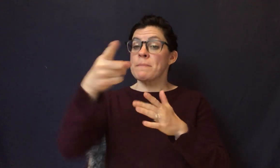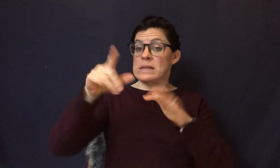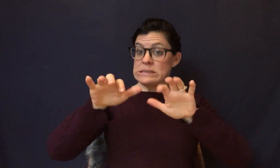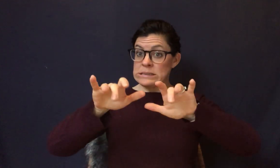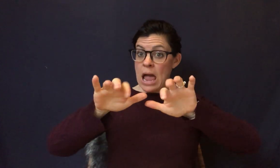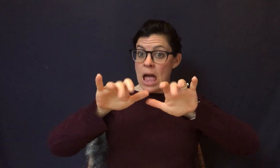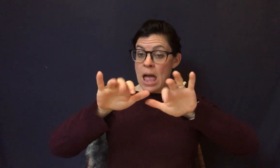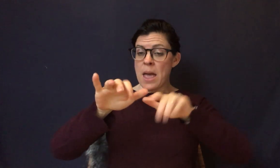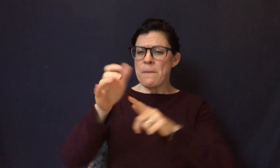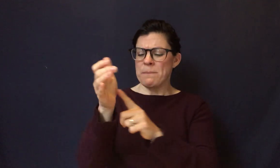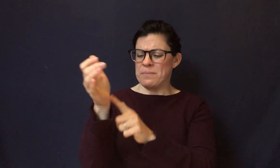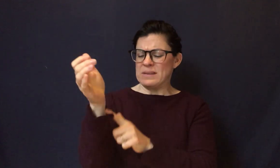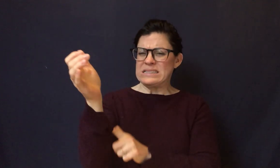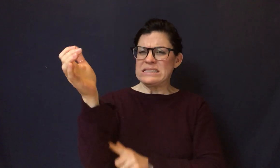do things on a job site.